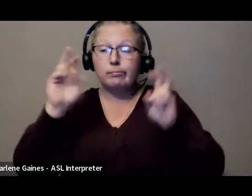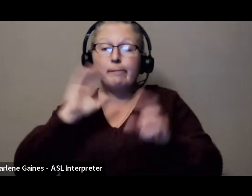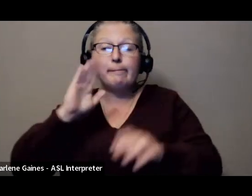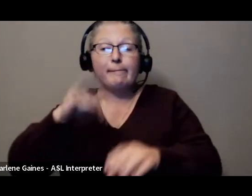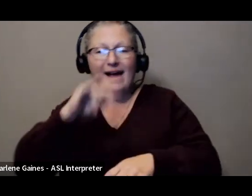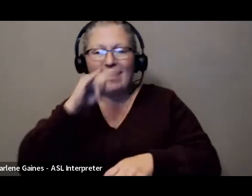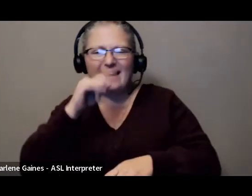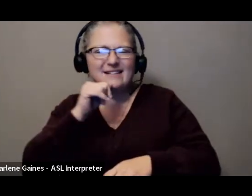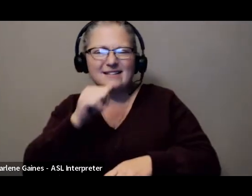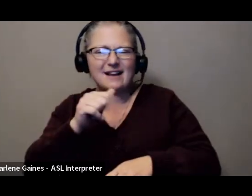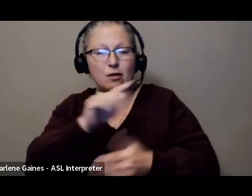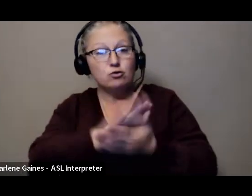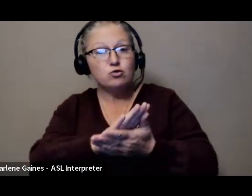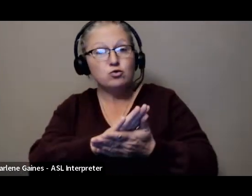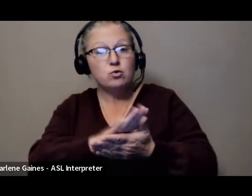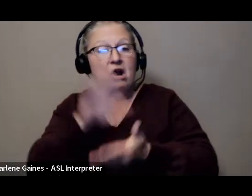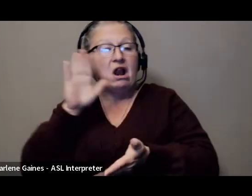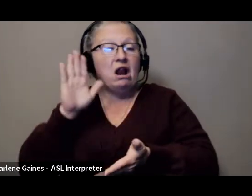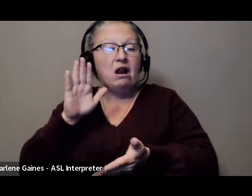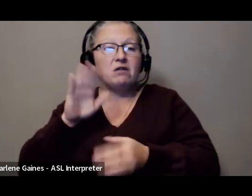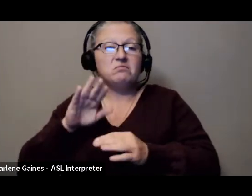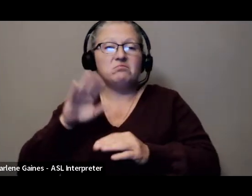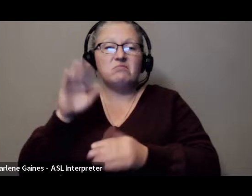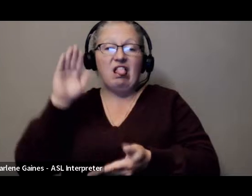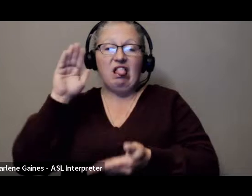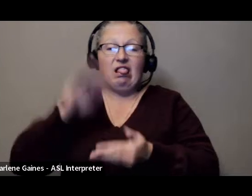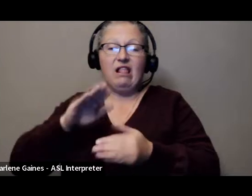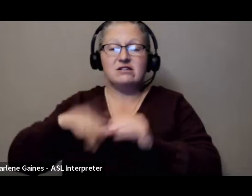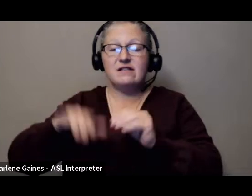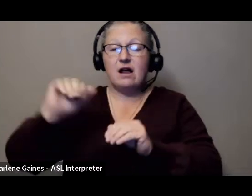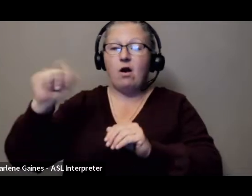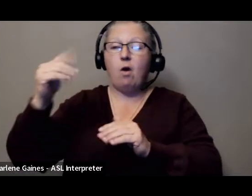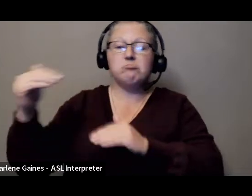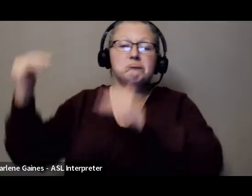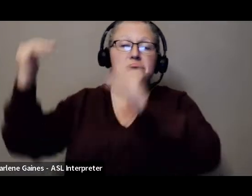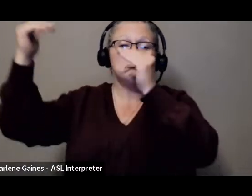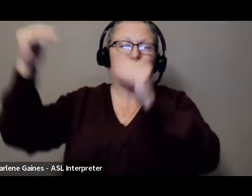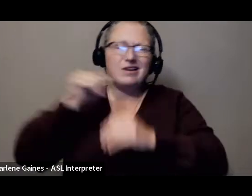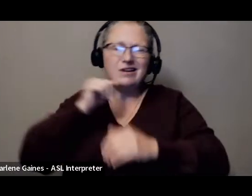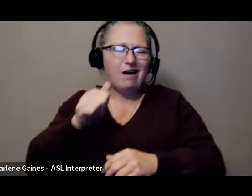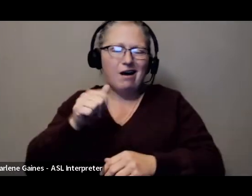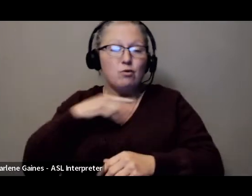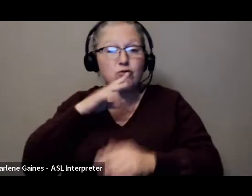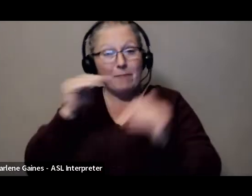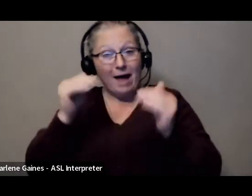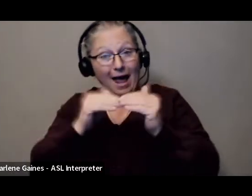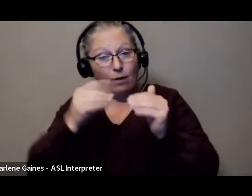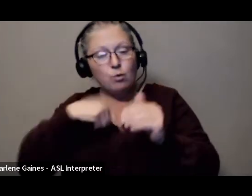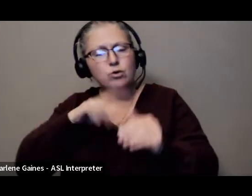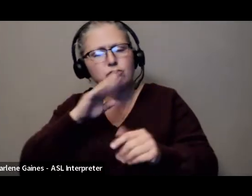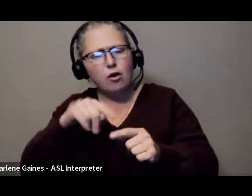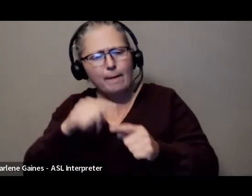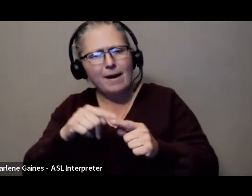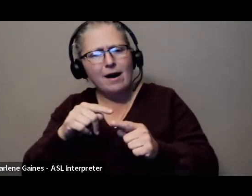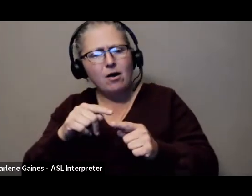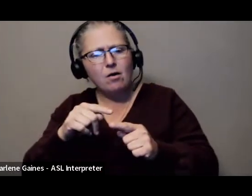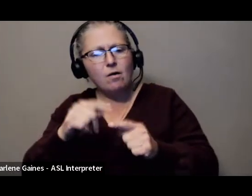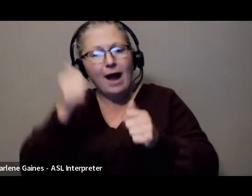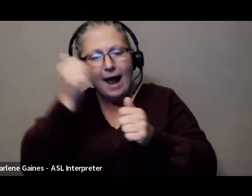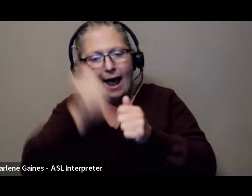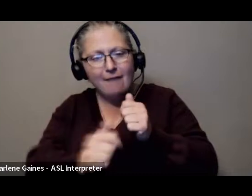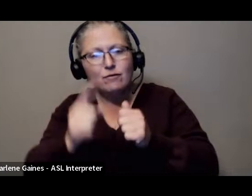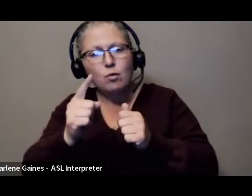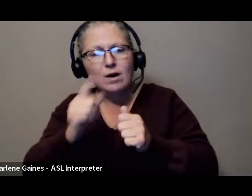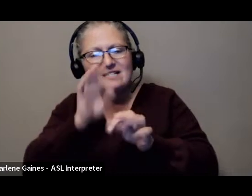or a school that's less than all of the other schools. When we talk about equity, we talk about how everybody